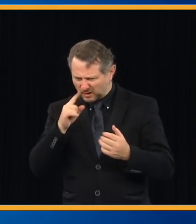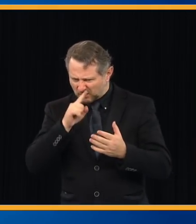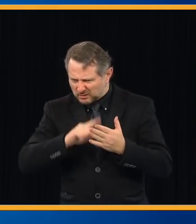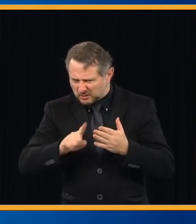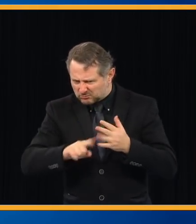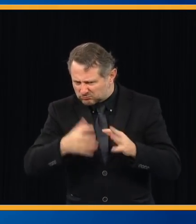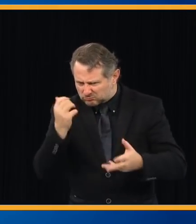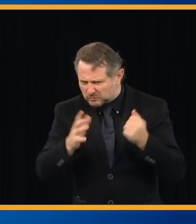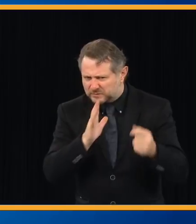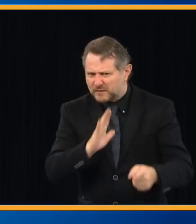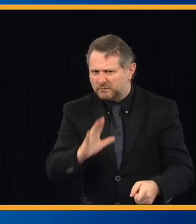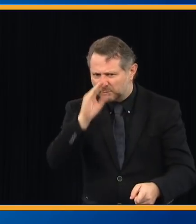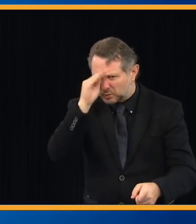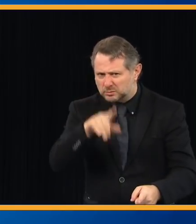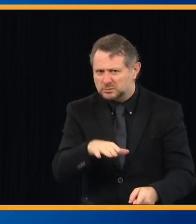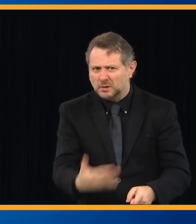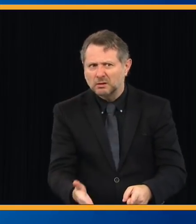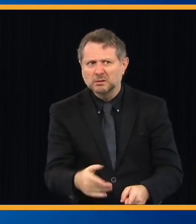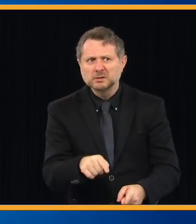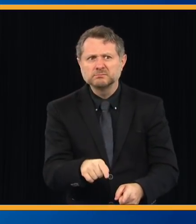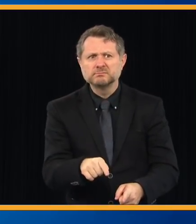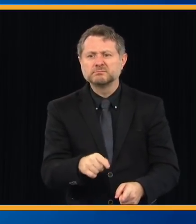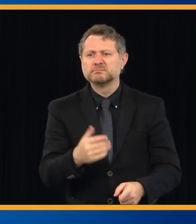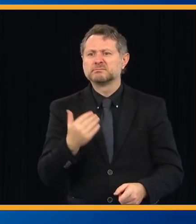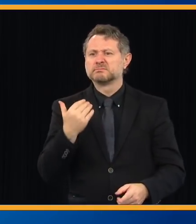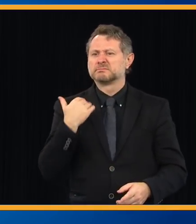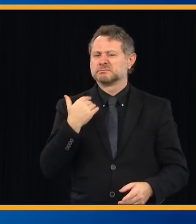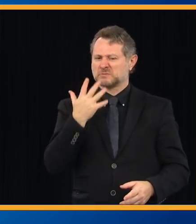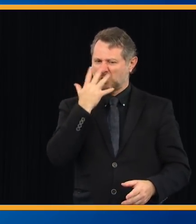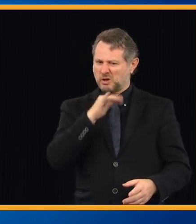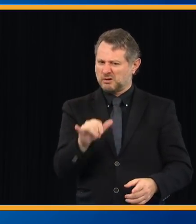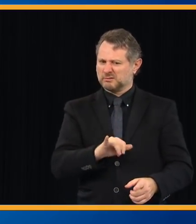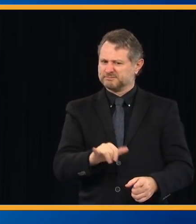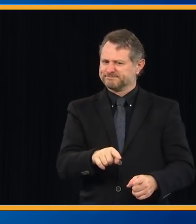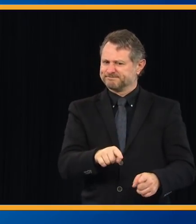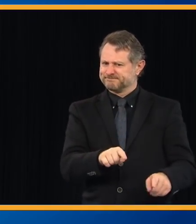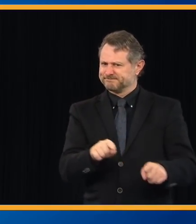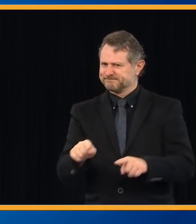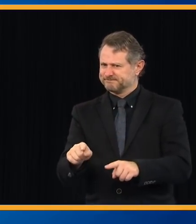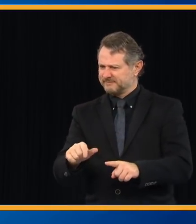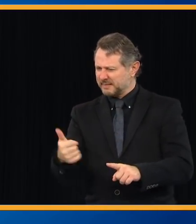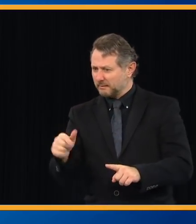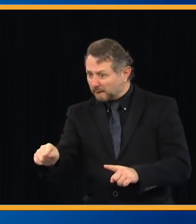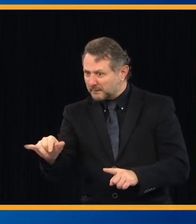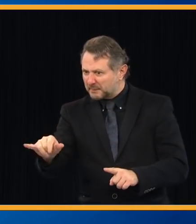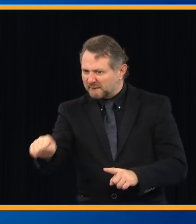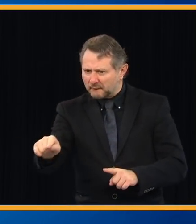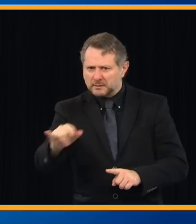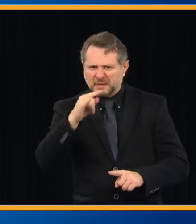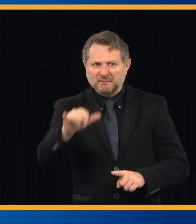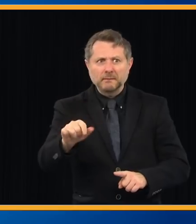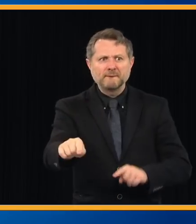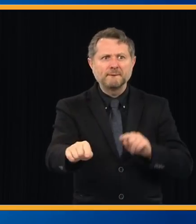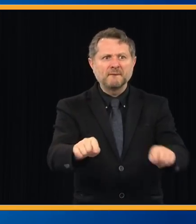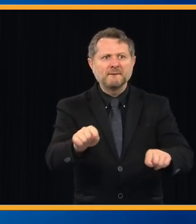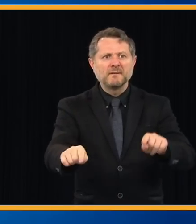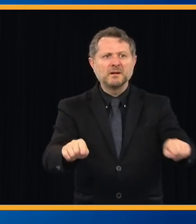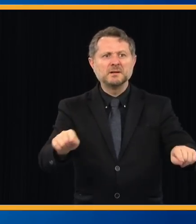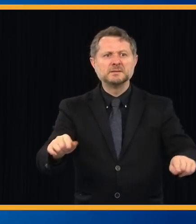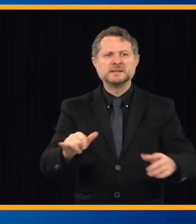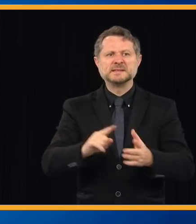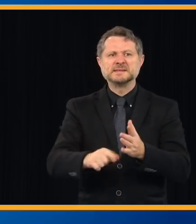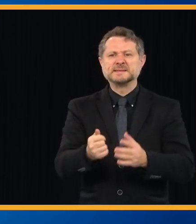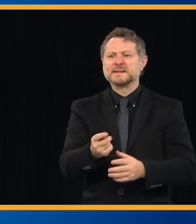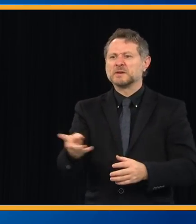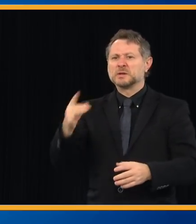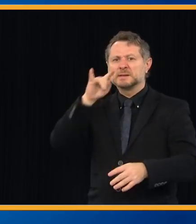cases that present similar circumstances. This would be